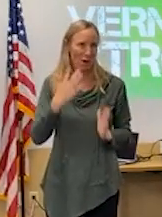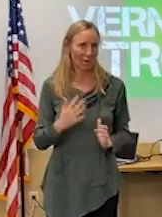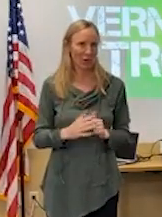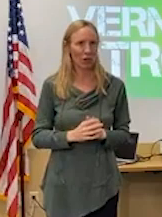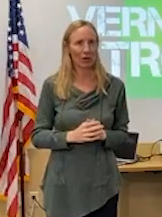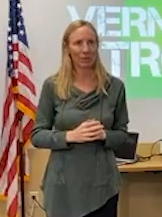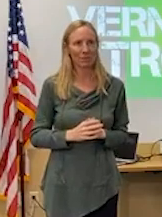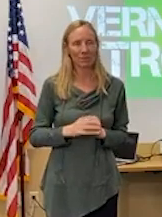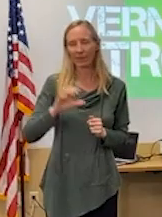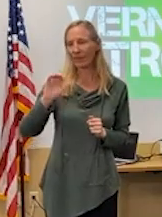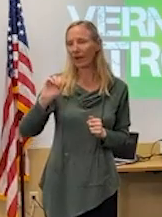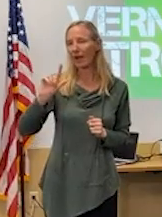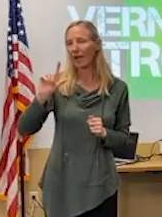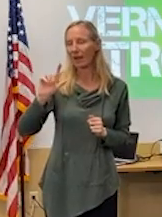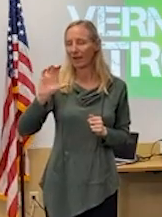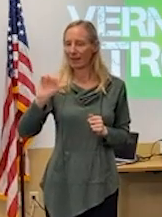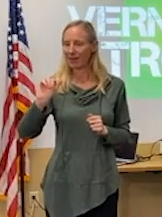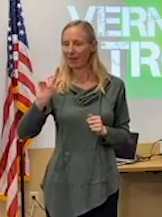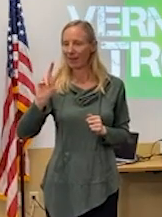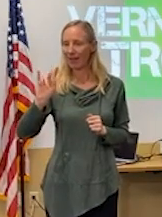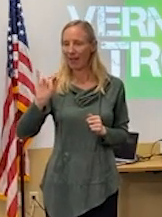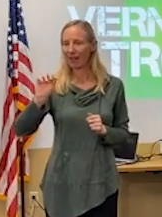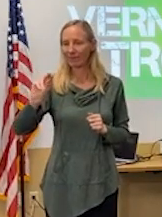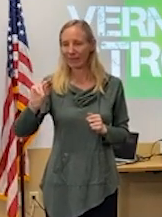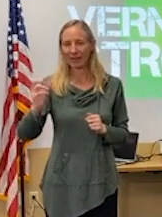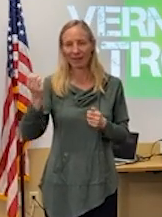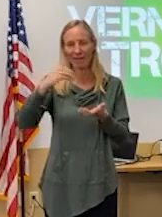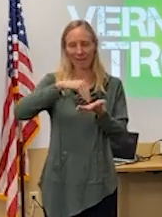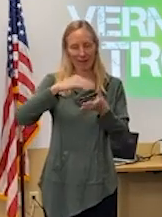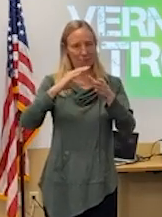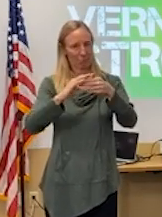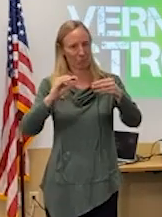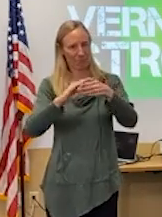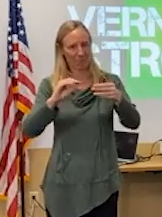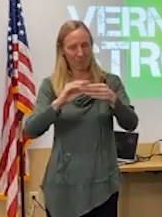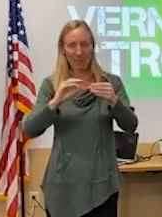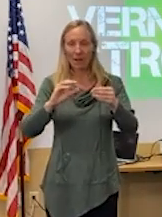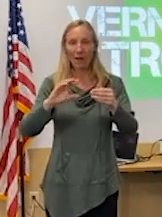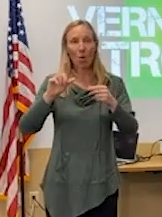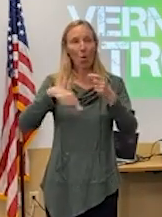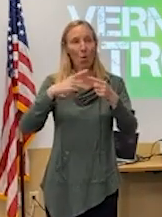Governor, as we talked about, Congress, when they come back, they're going to be working on a supplemental